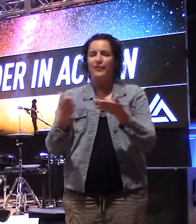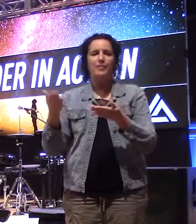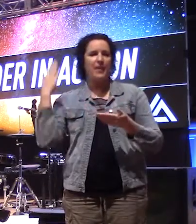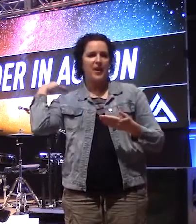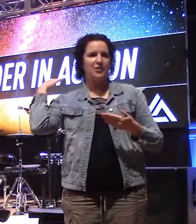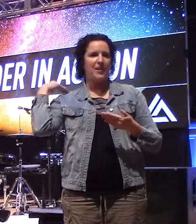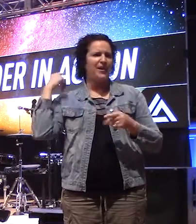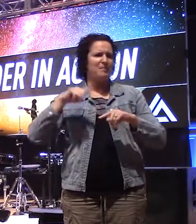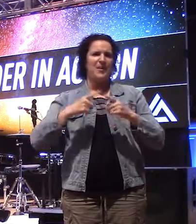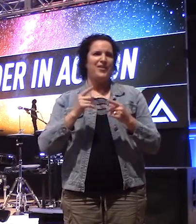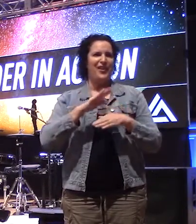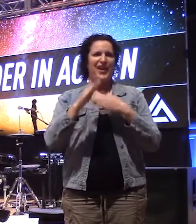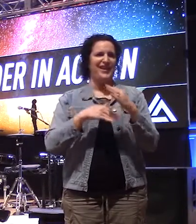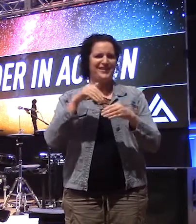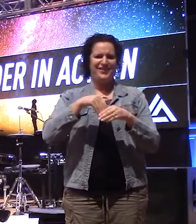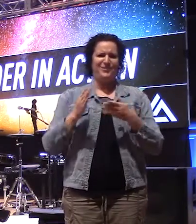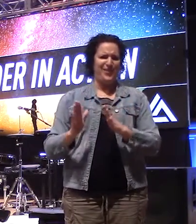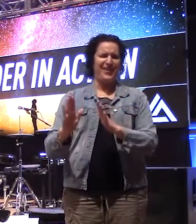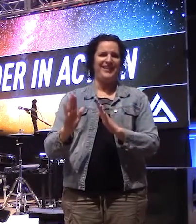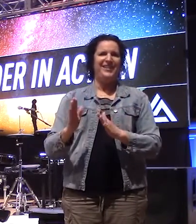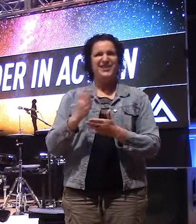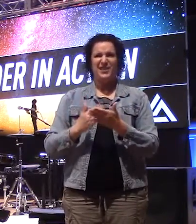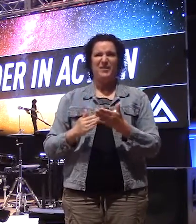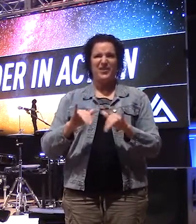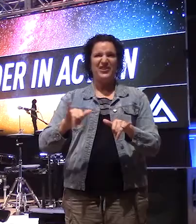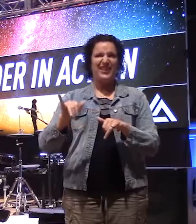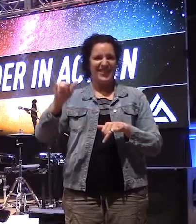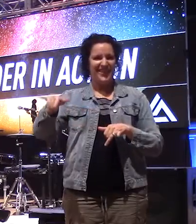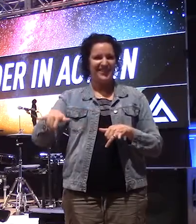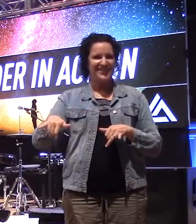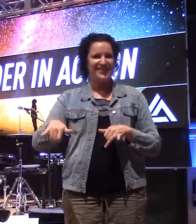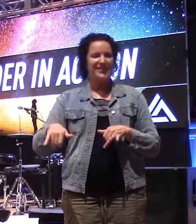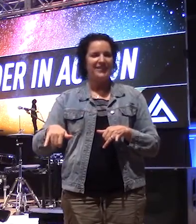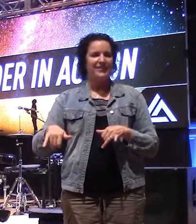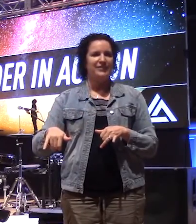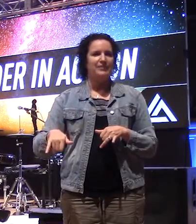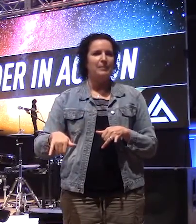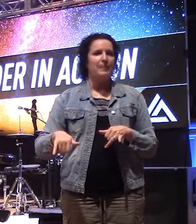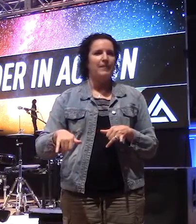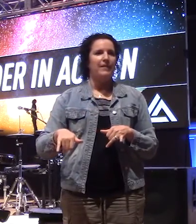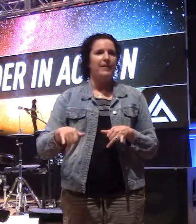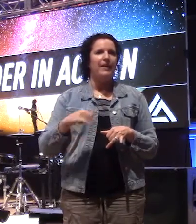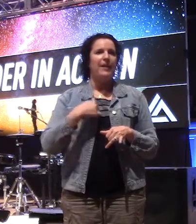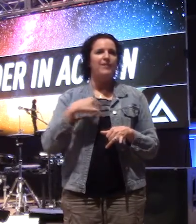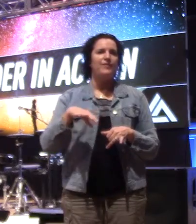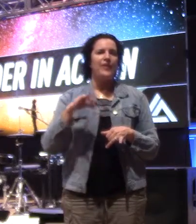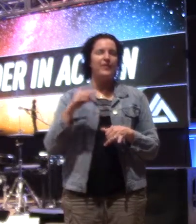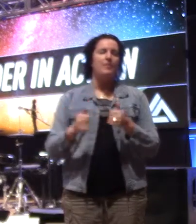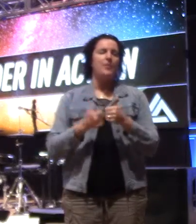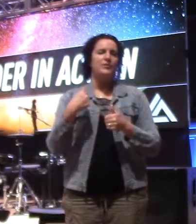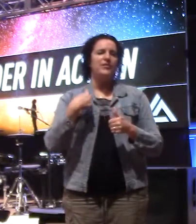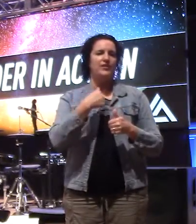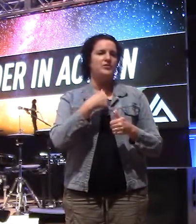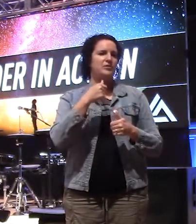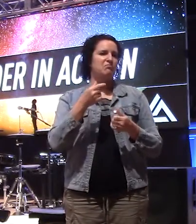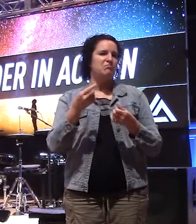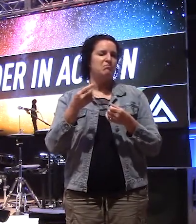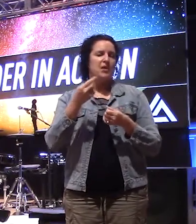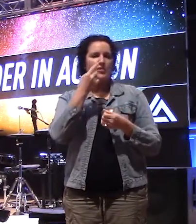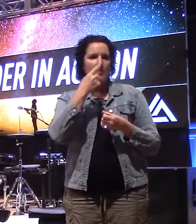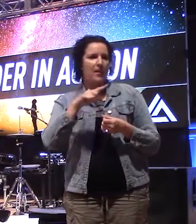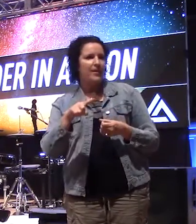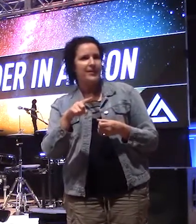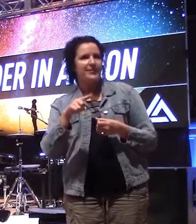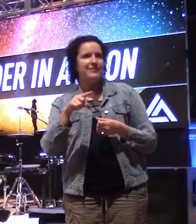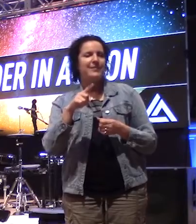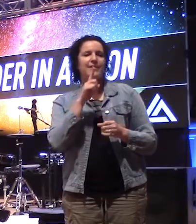back, but my hand's always in the way. And some of us are like that. Listen, I found this about most of us. We don't mind suffering as long as everyone